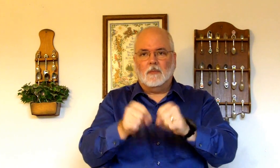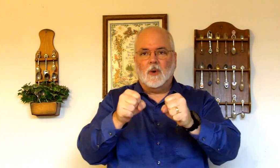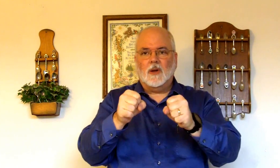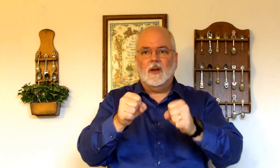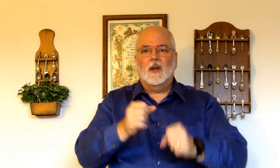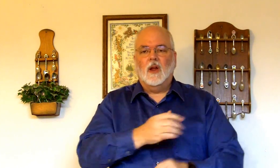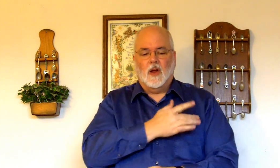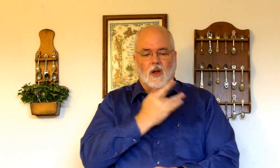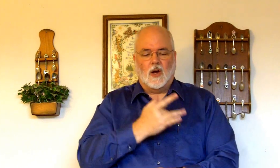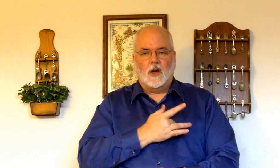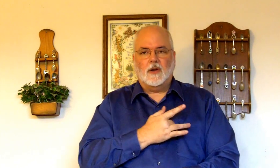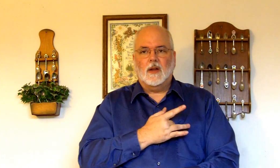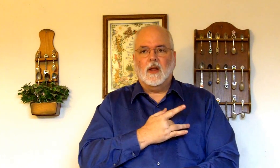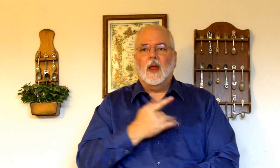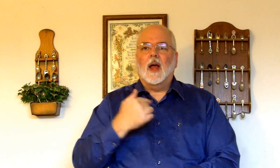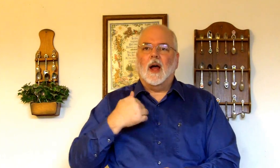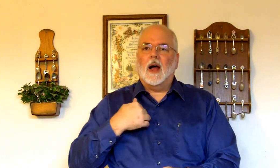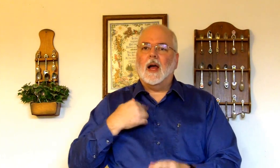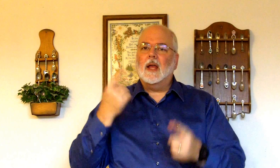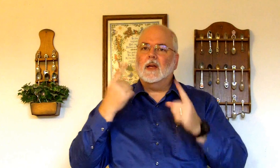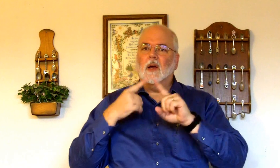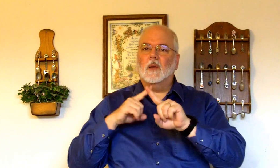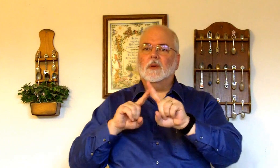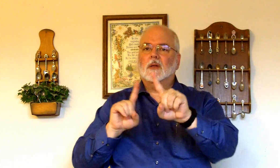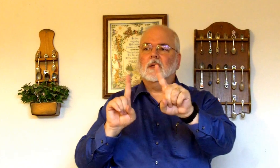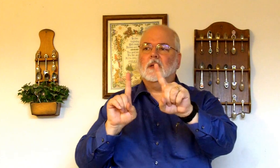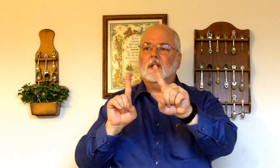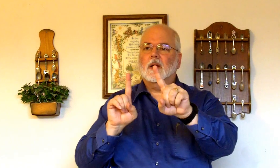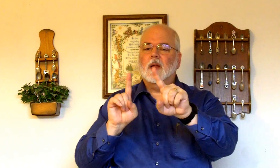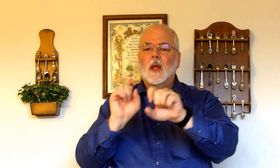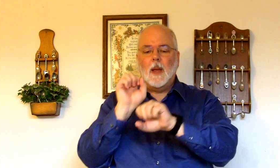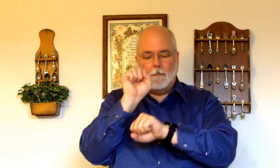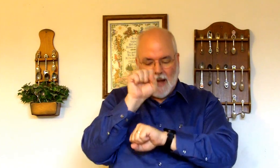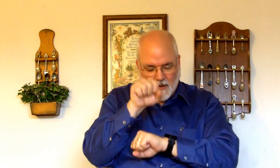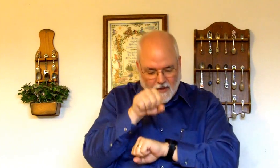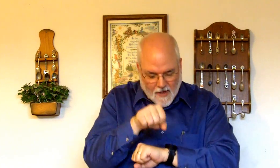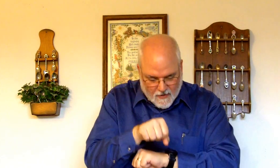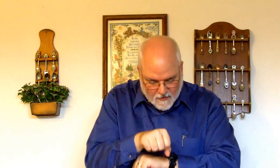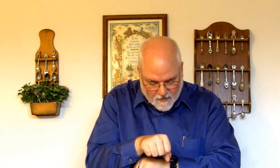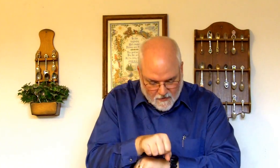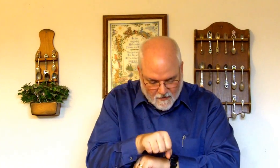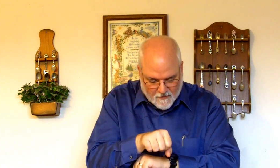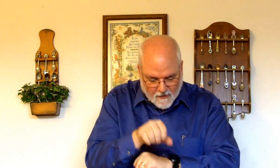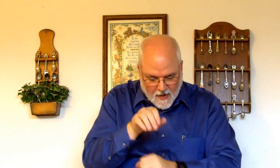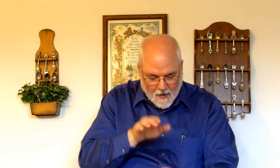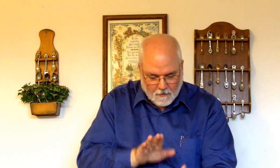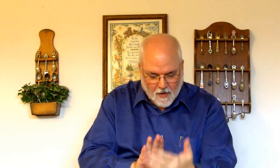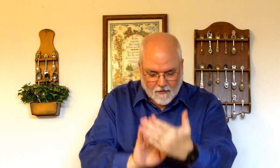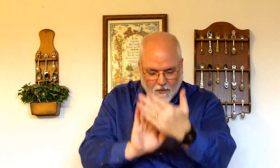Broken heart I come. Bowing down